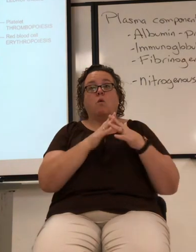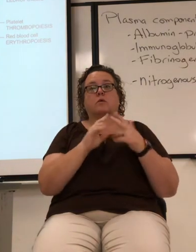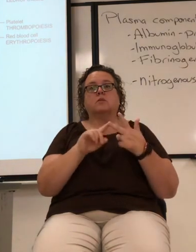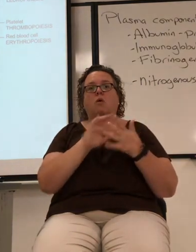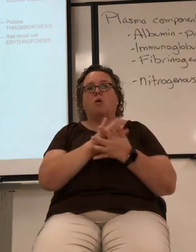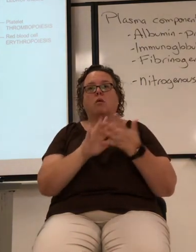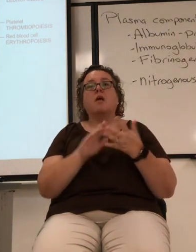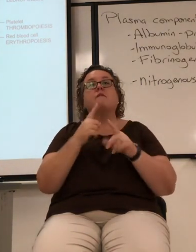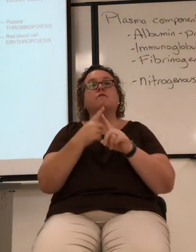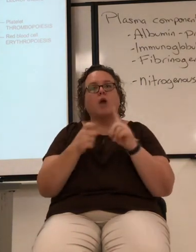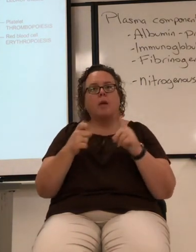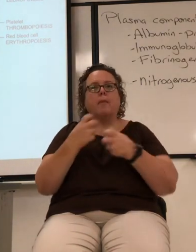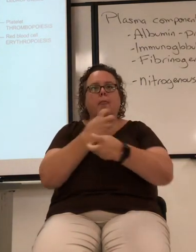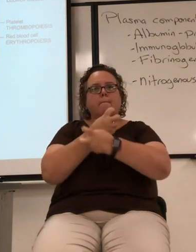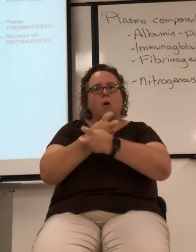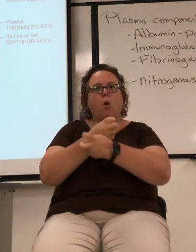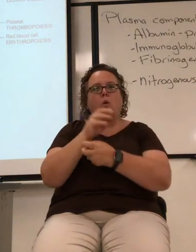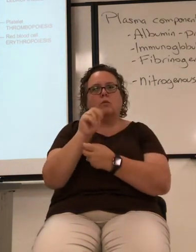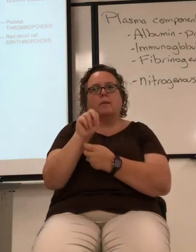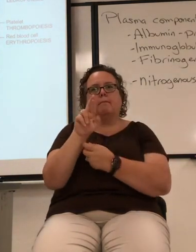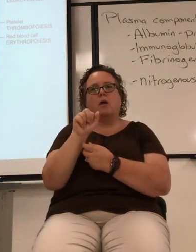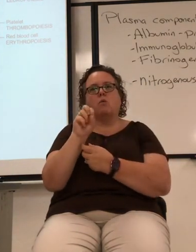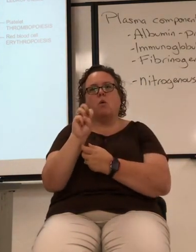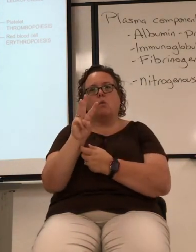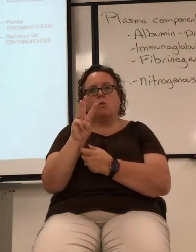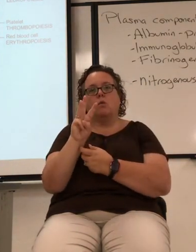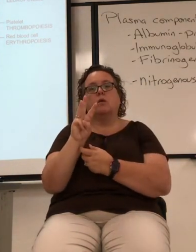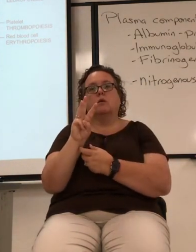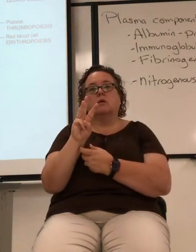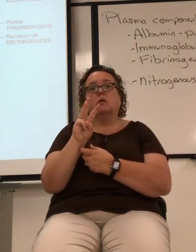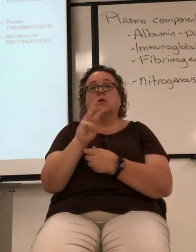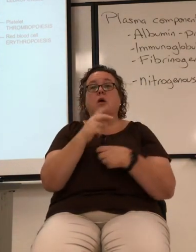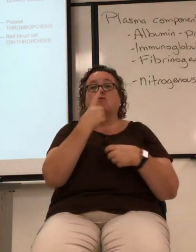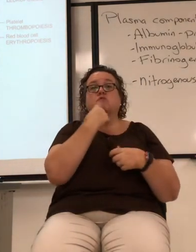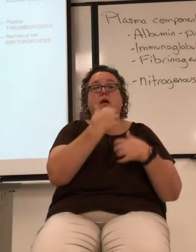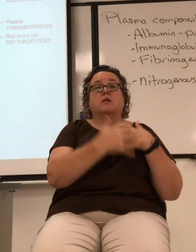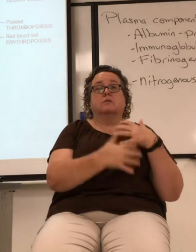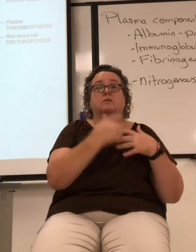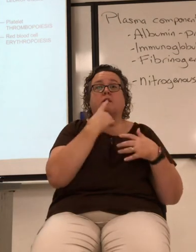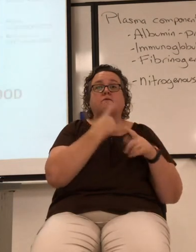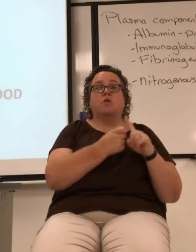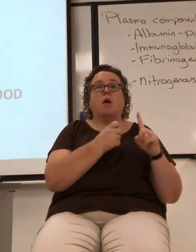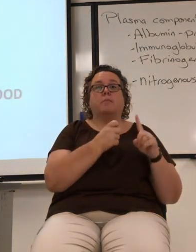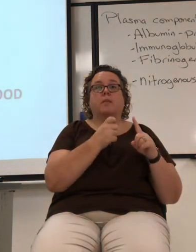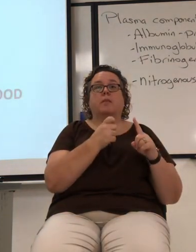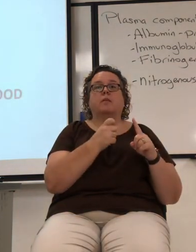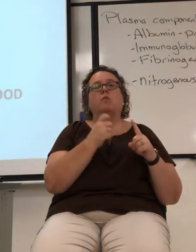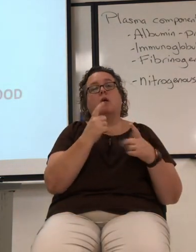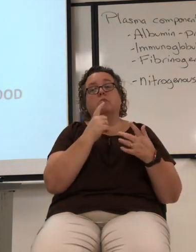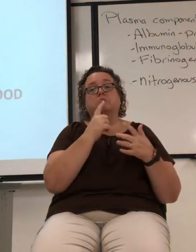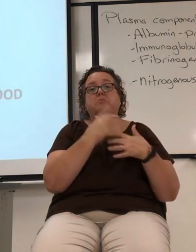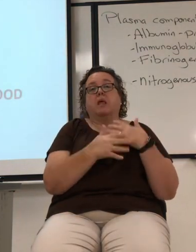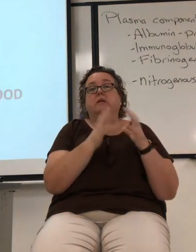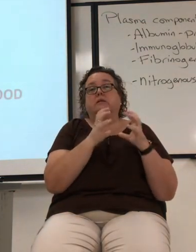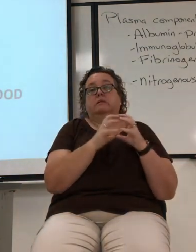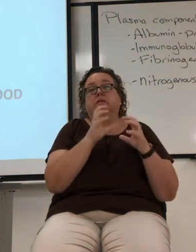marrow. Blood cells come from the bone marrow. We'll start with the formation of